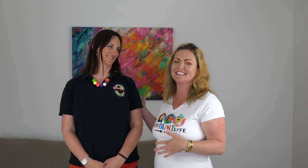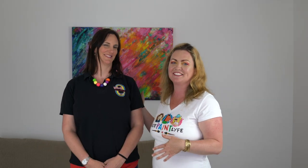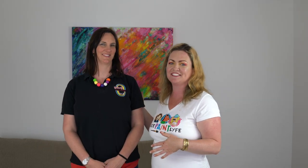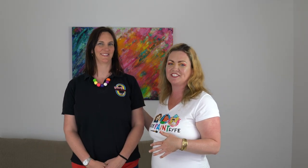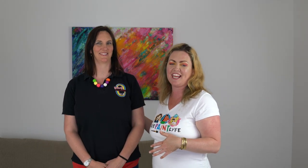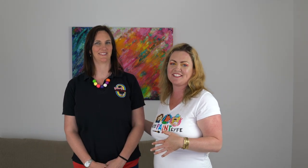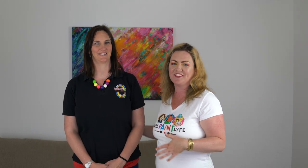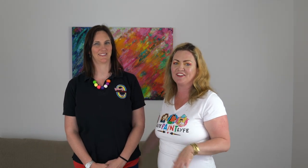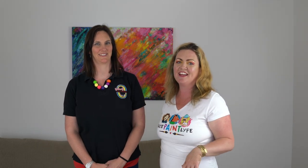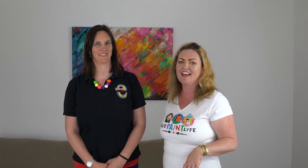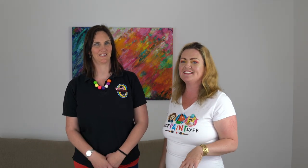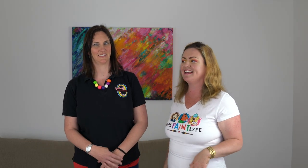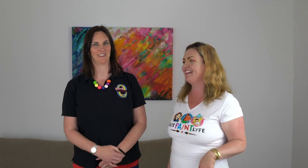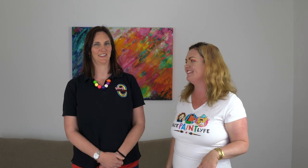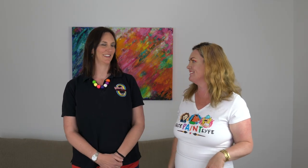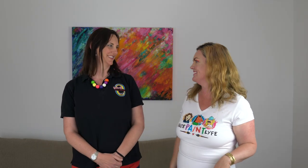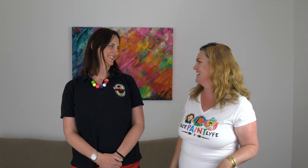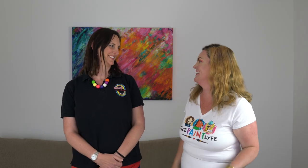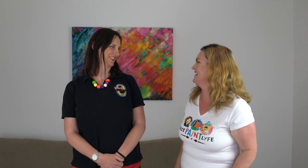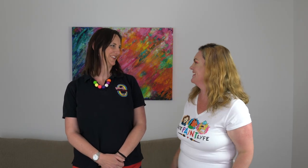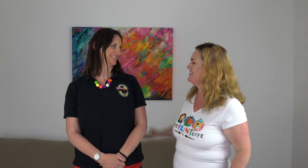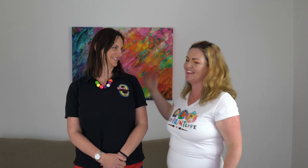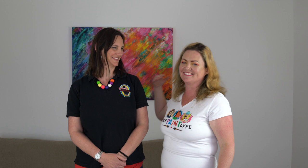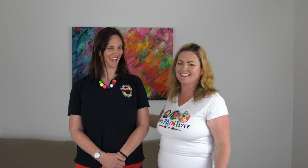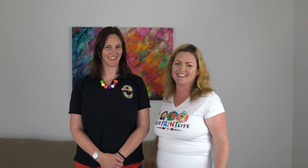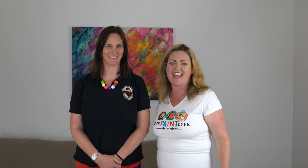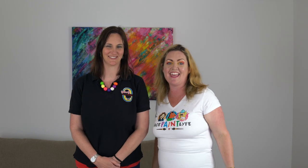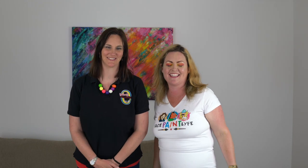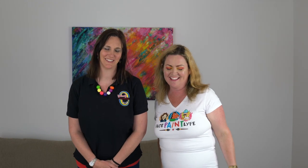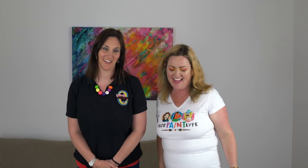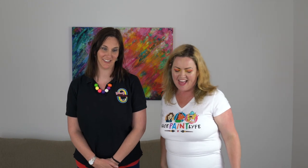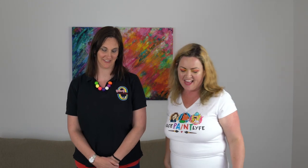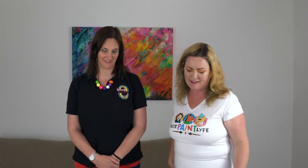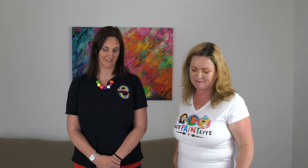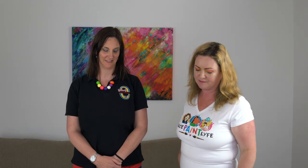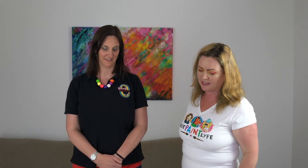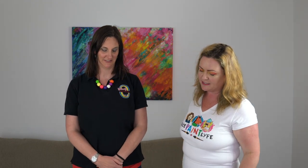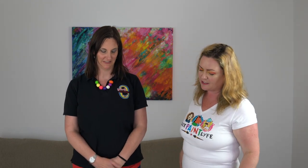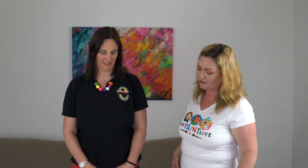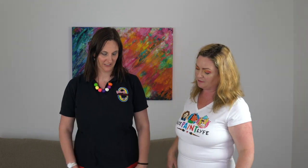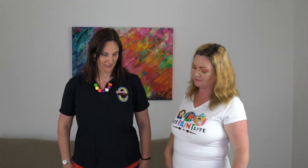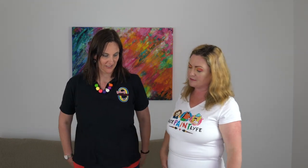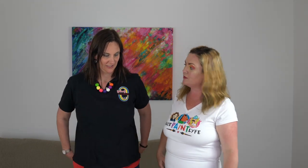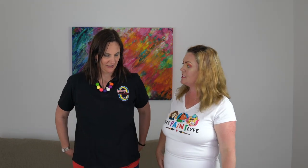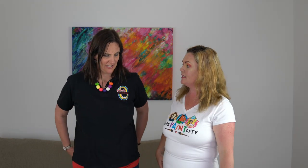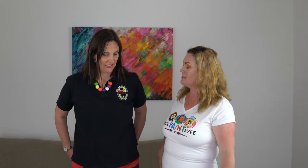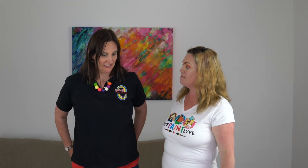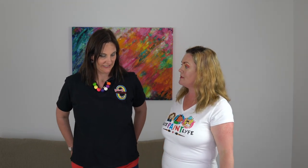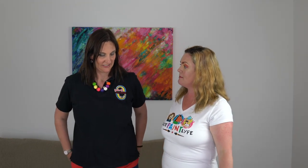as her share. So I was like, get on, come on. Yeah. So yay. Yeah. So do you want to tell us a bit about